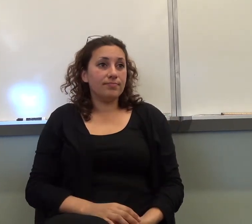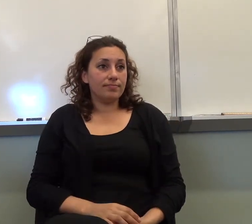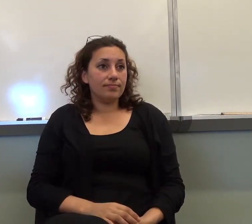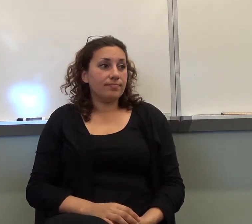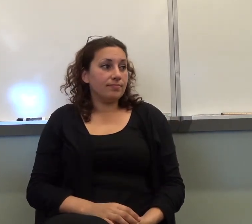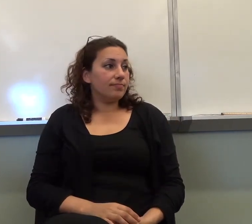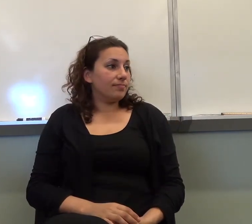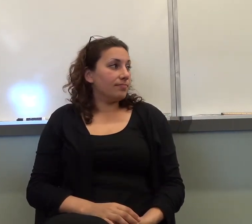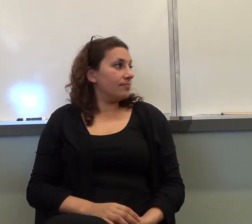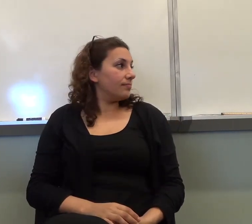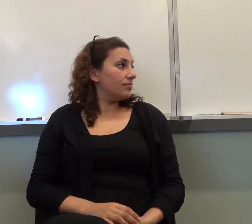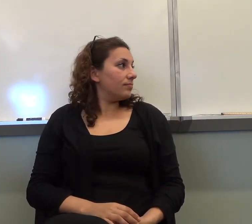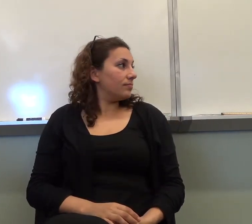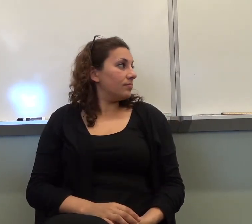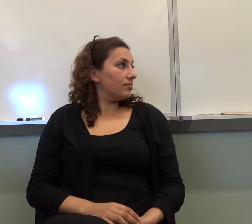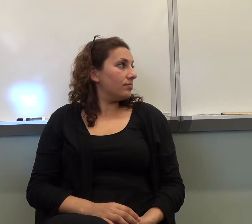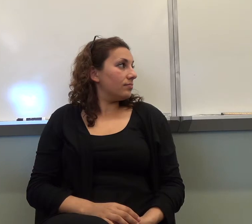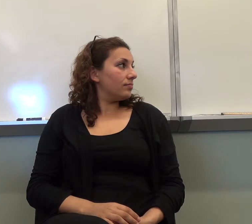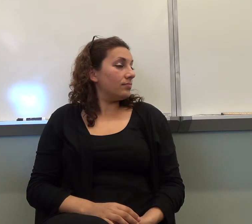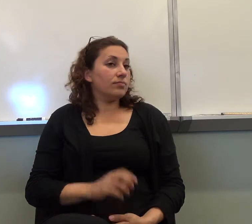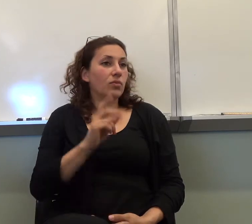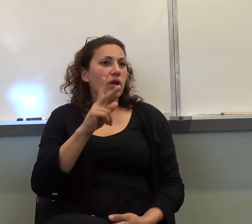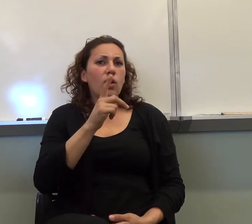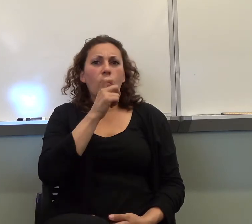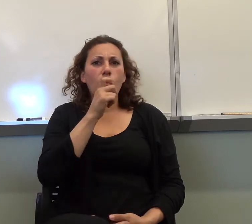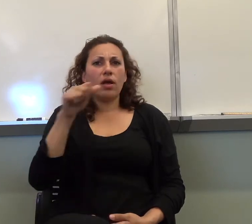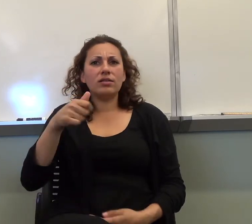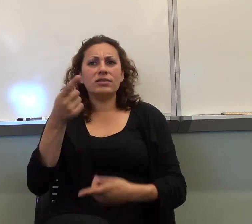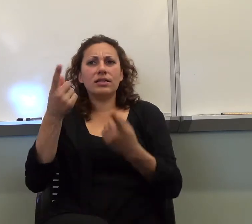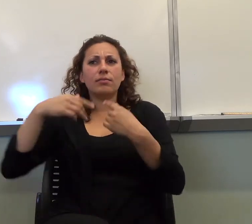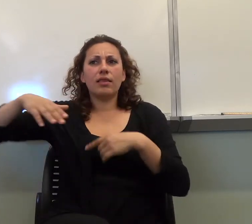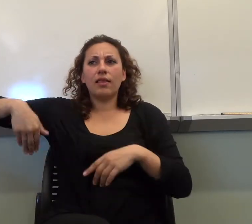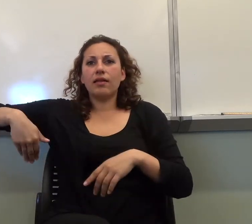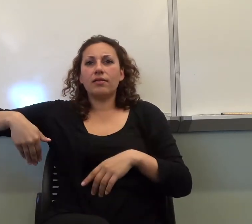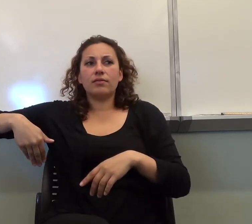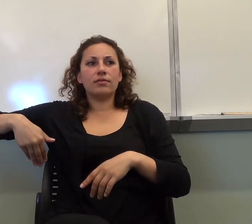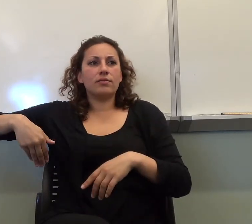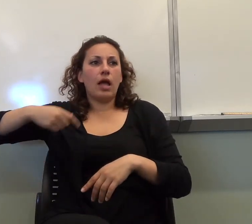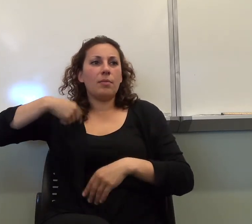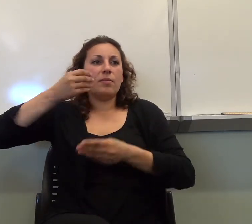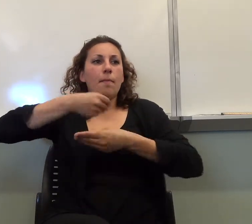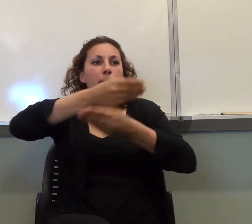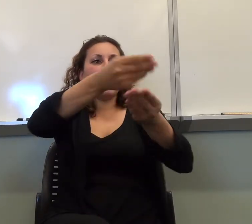me. Okay. Who else came in here? I'm giving back the labs.